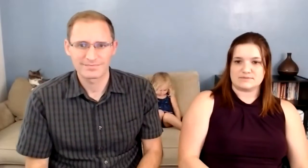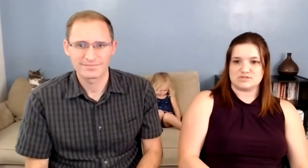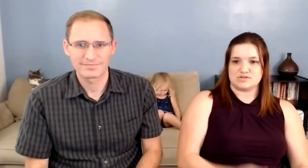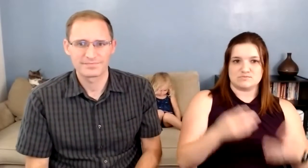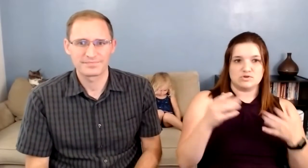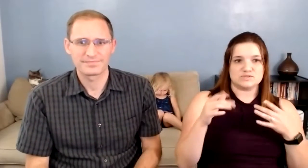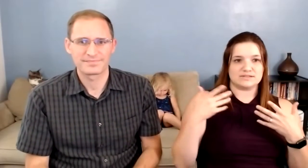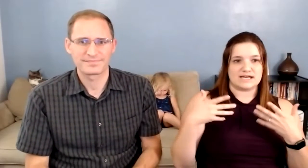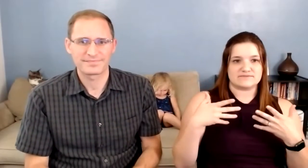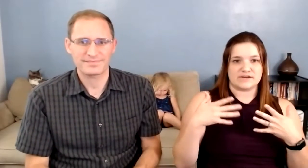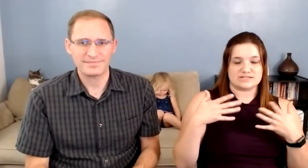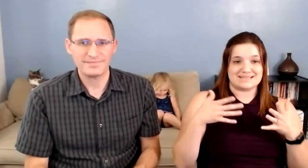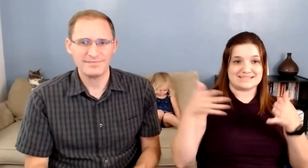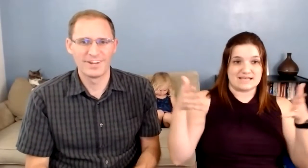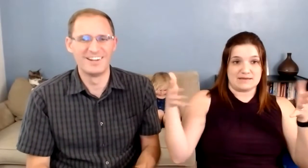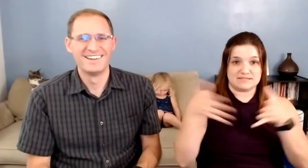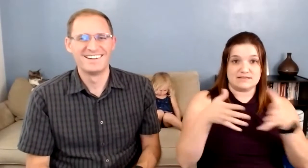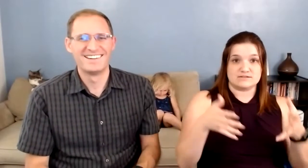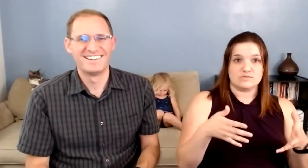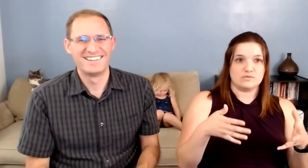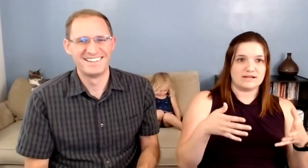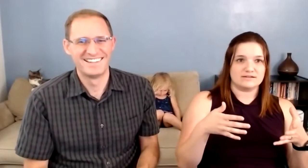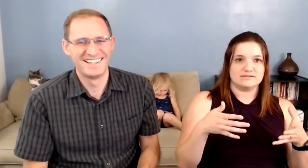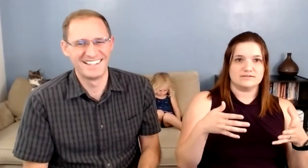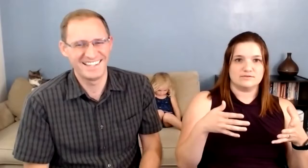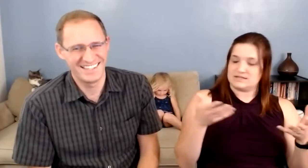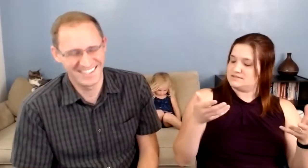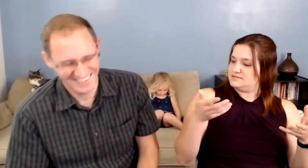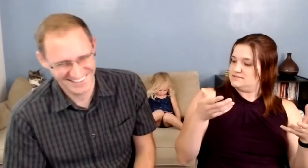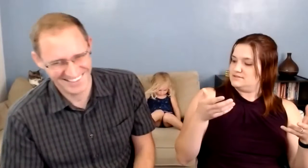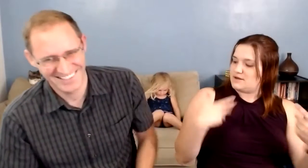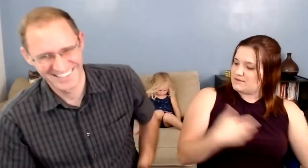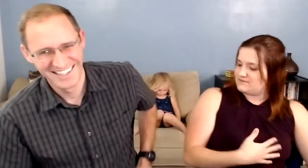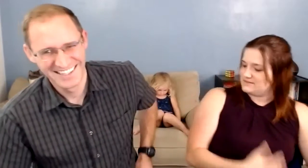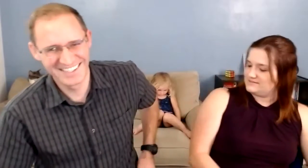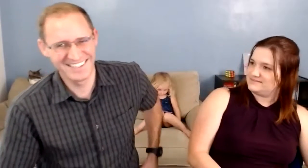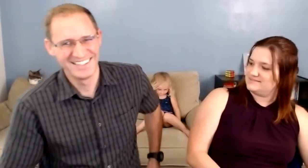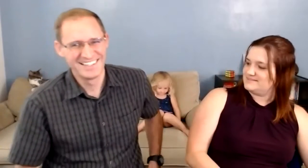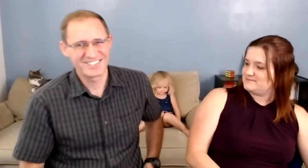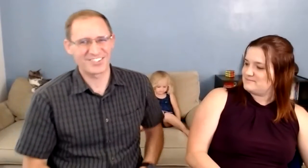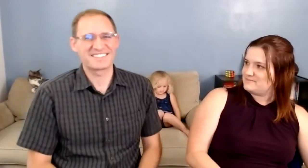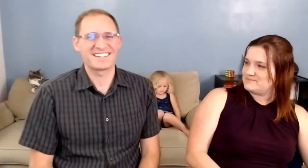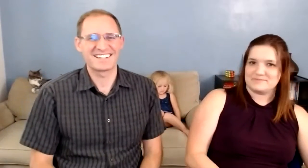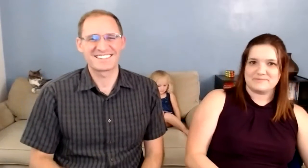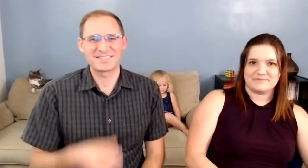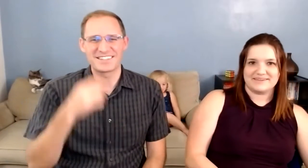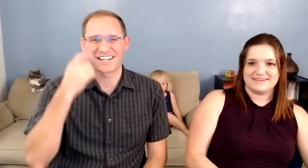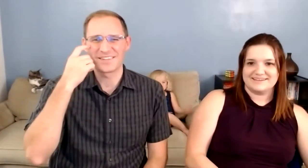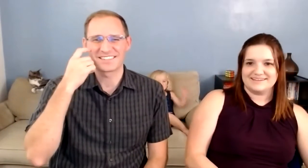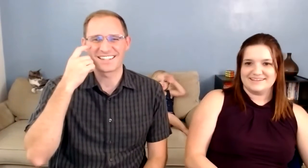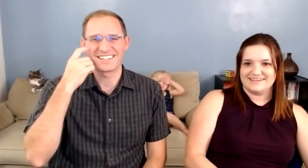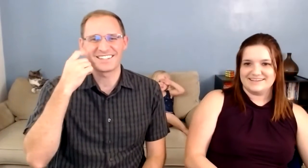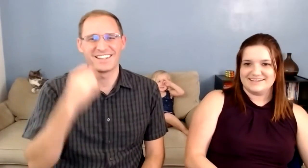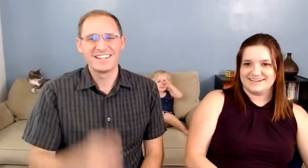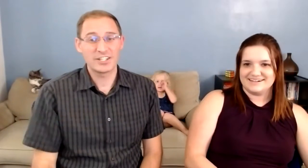So sometimes you can use multiple classifiers in the same sentence. What? Why are you laughing? Jolie typed in the